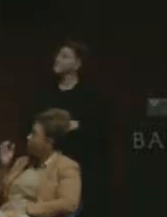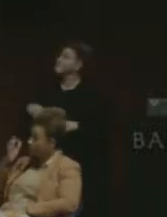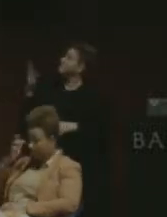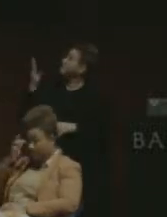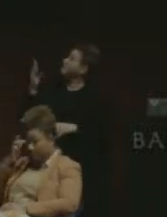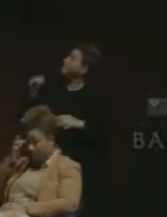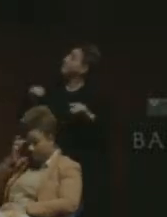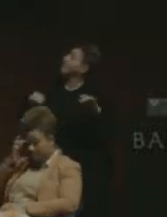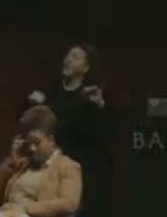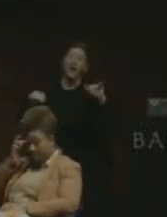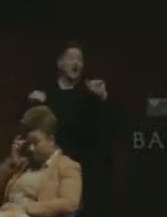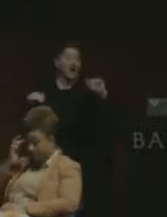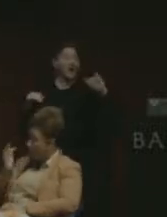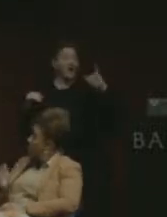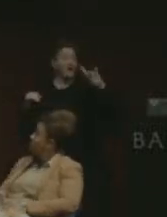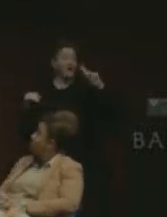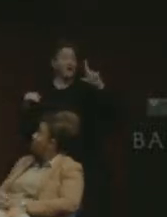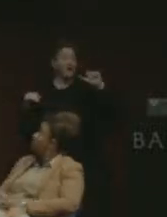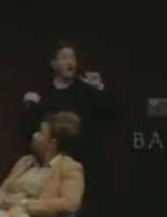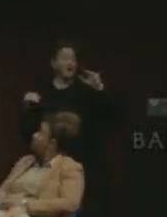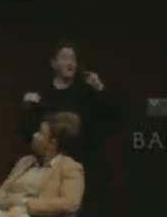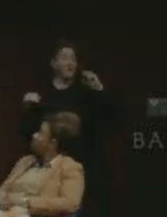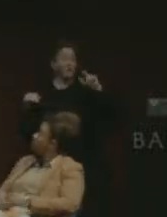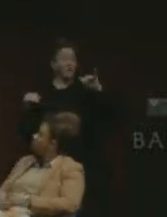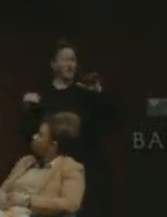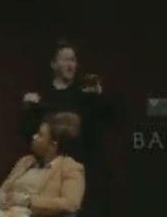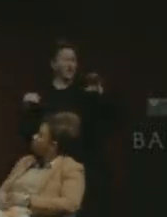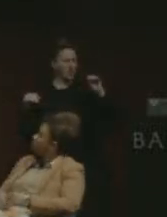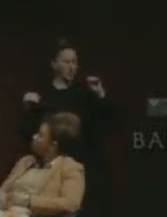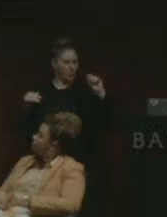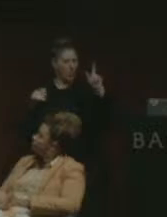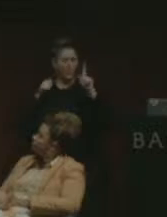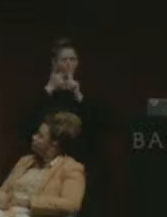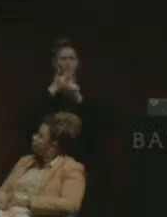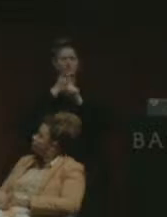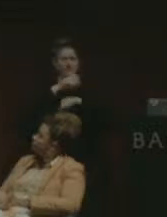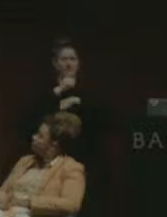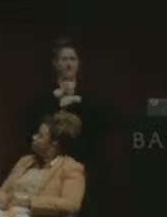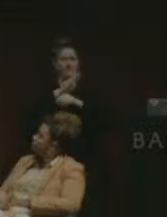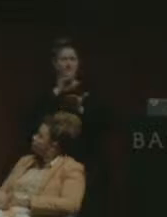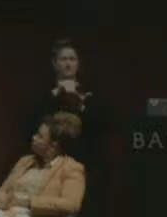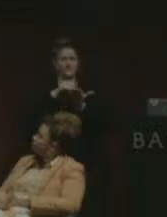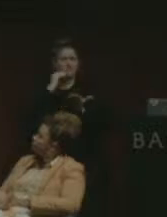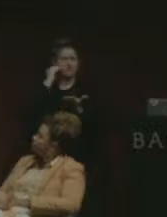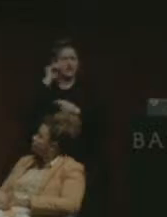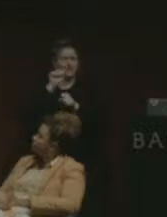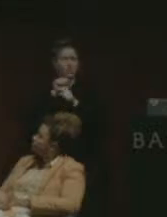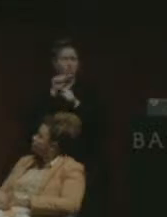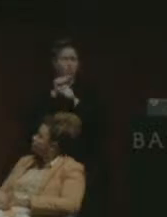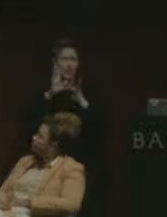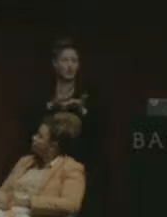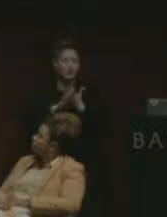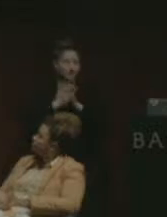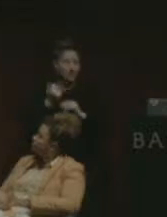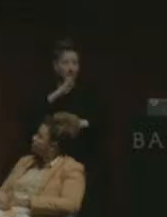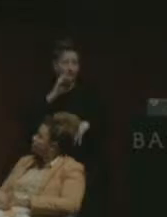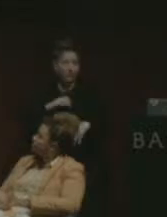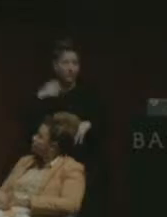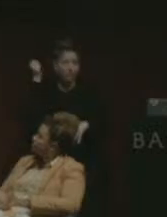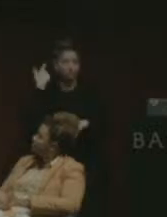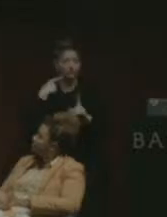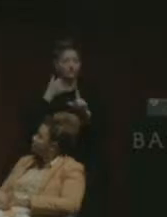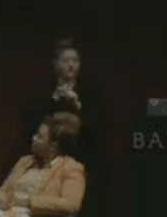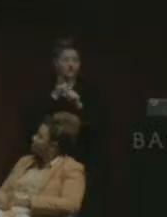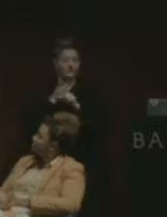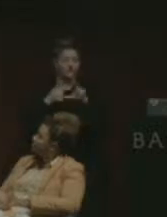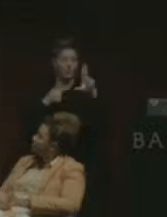over 50 years in Chile, and she developed a center for domestic workers as they're aging. Here she is in the United Nations.